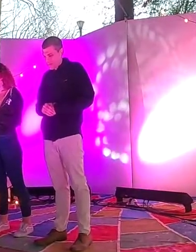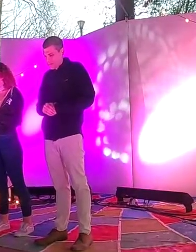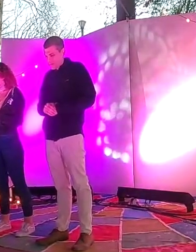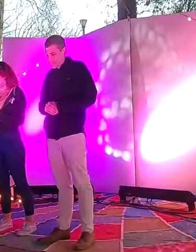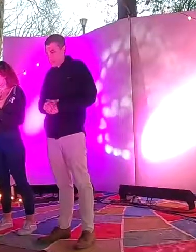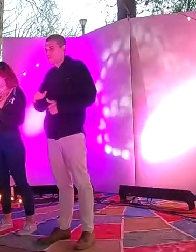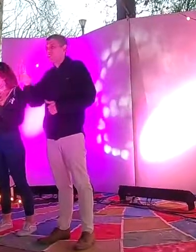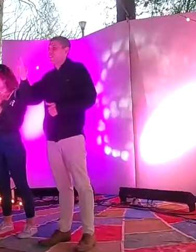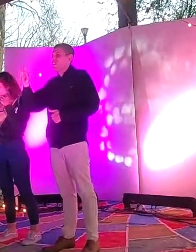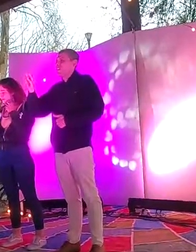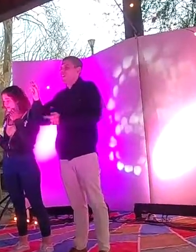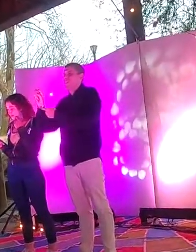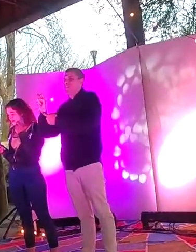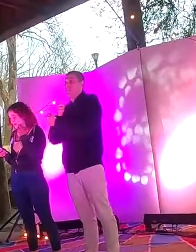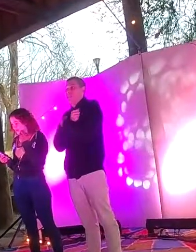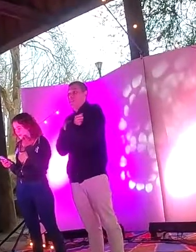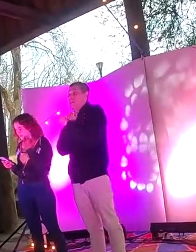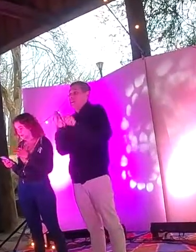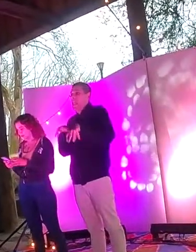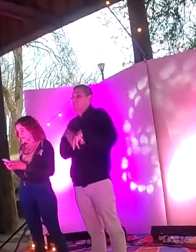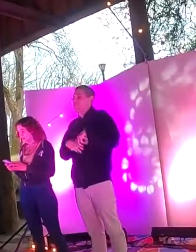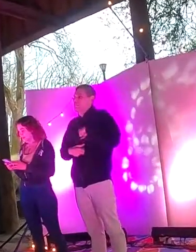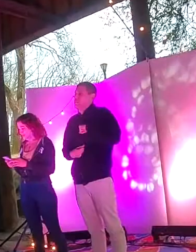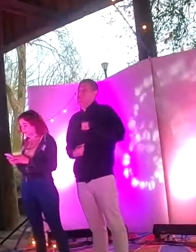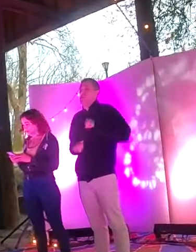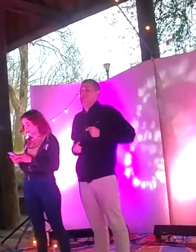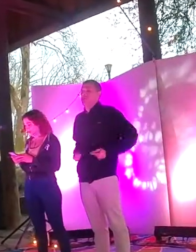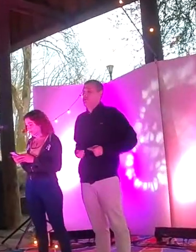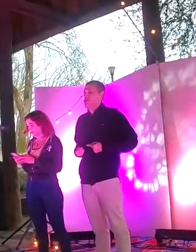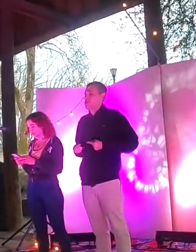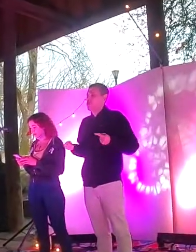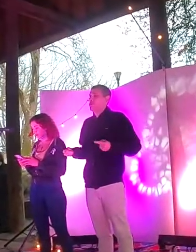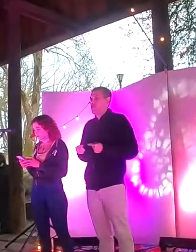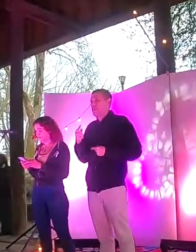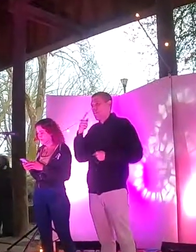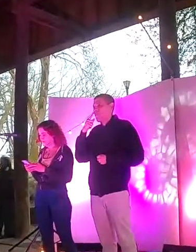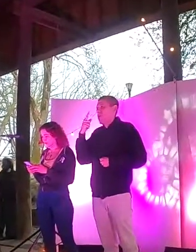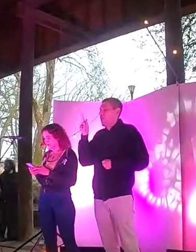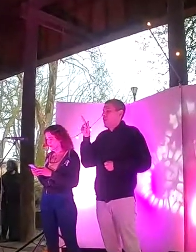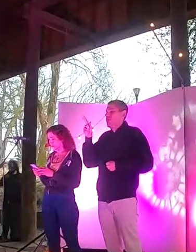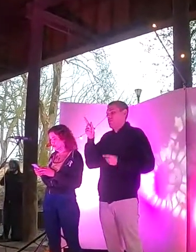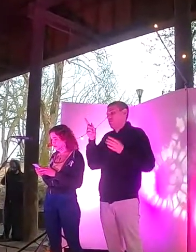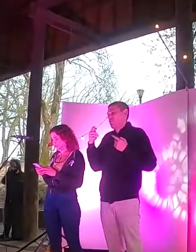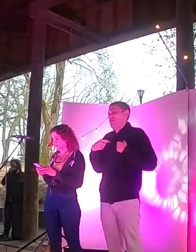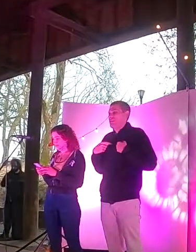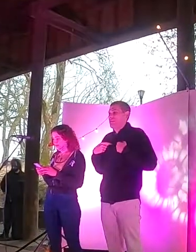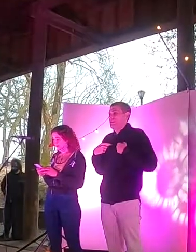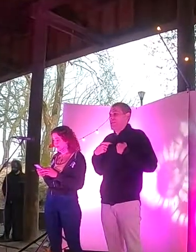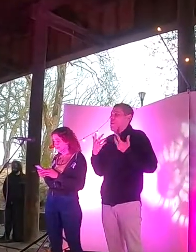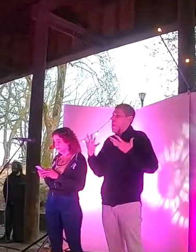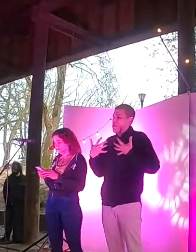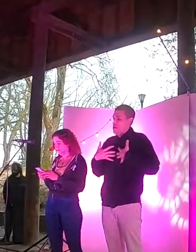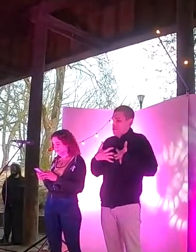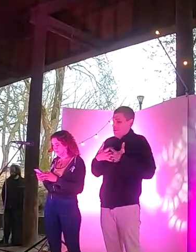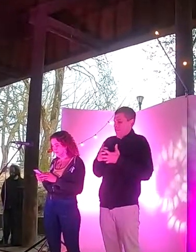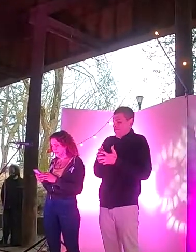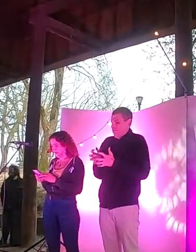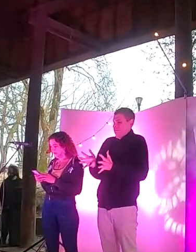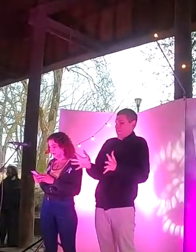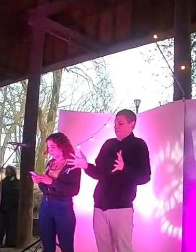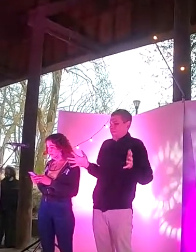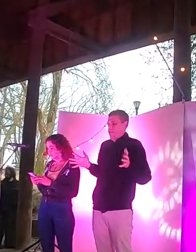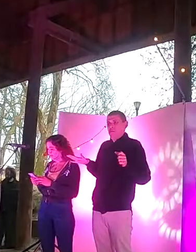Love can feel excruciating for someone like me. It makes me want to expose every fiber and intricacies of what it means to be